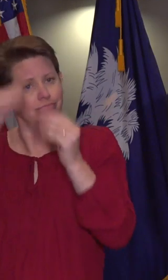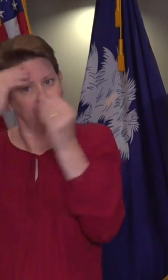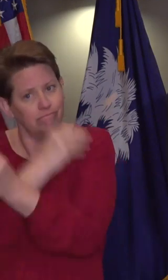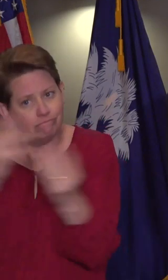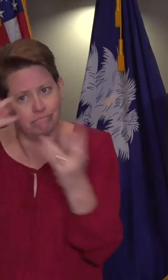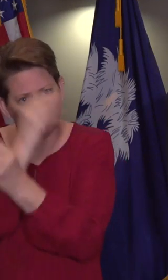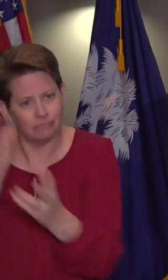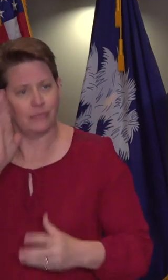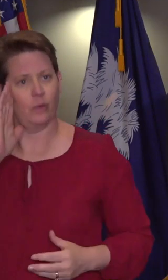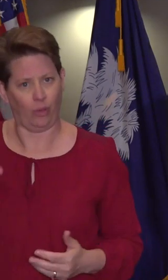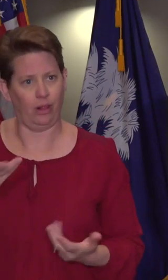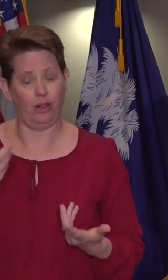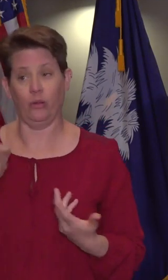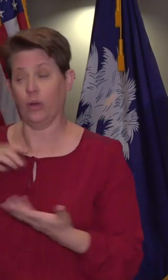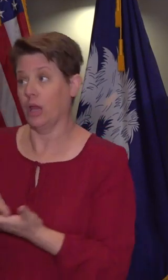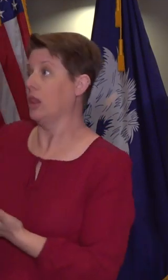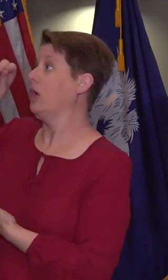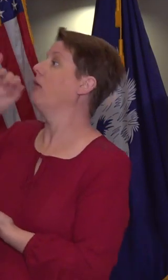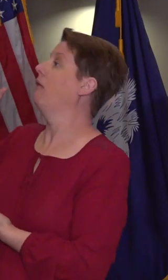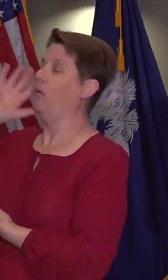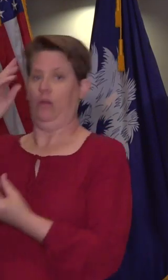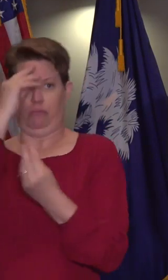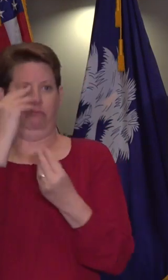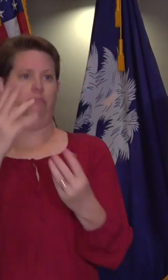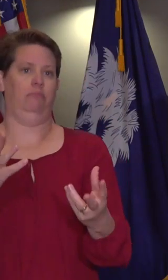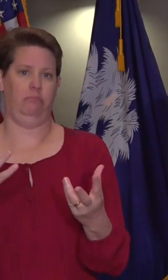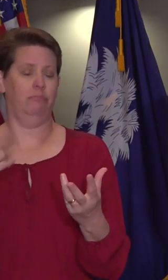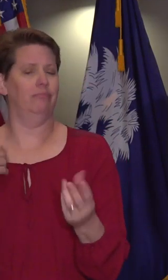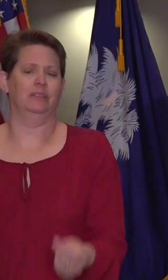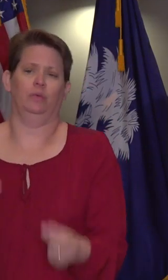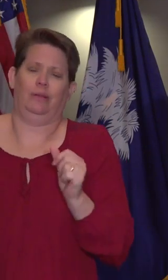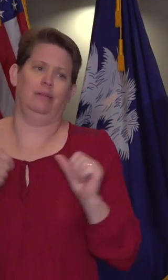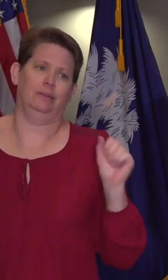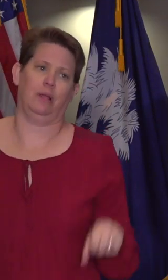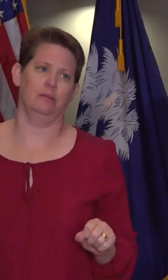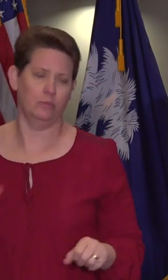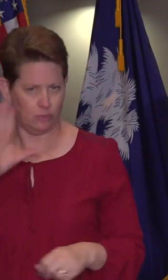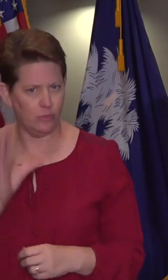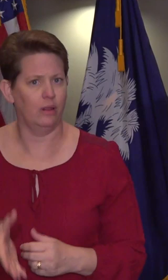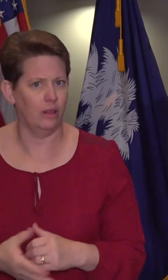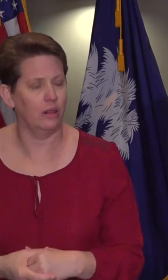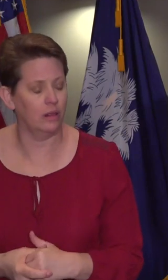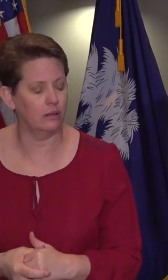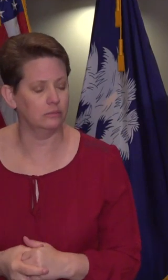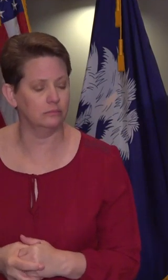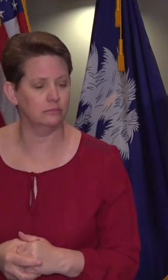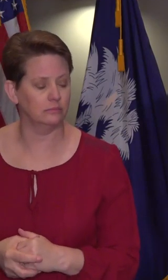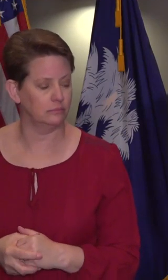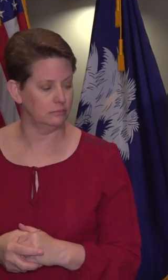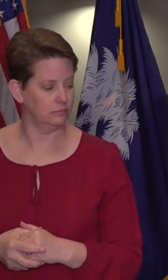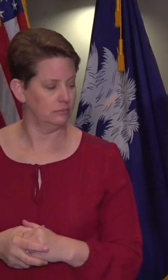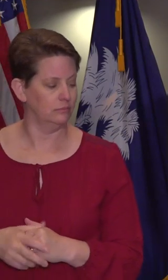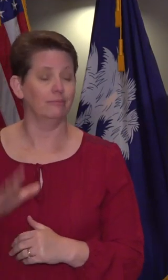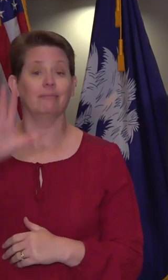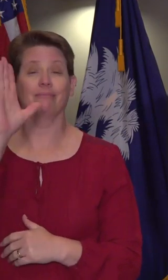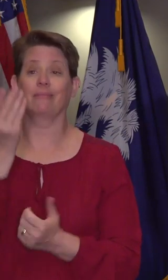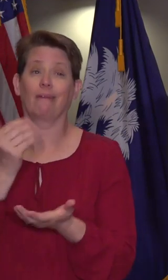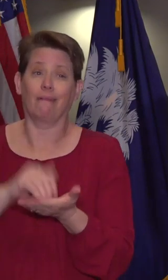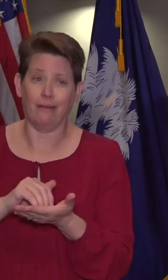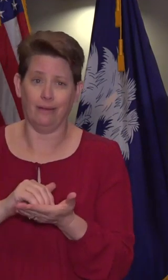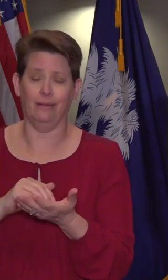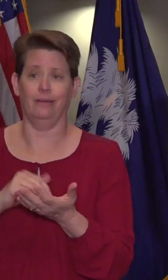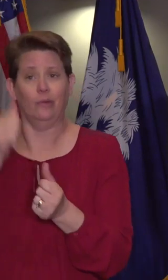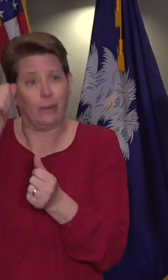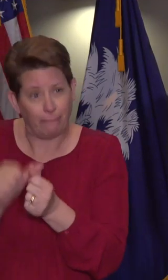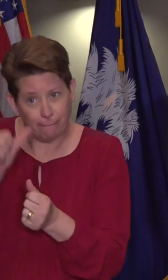more, we will continue to provide updates as quickly and as timely as possible. I'd like to reemphasize that